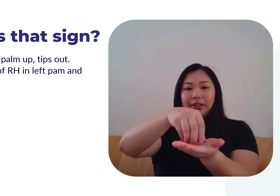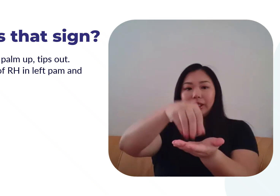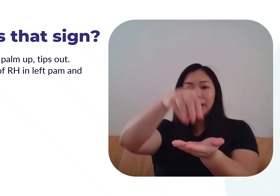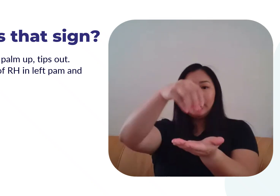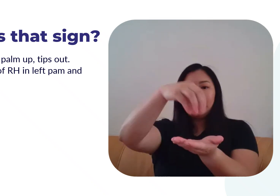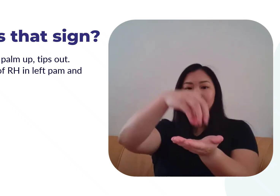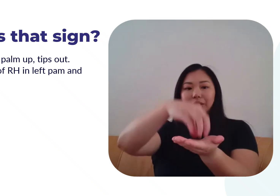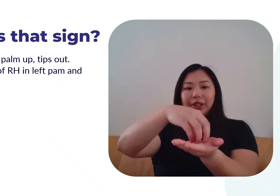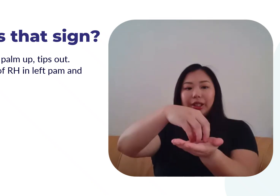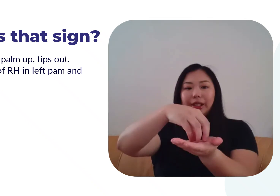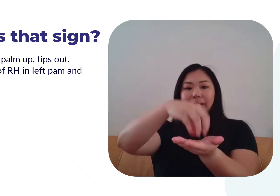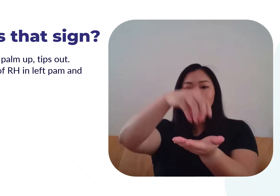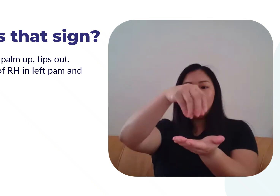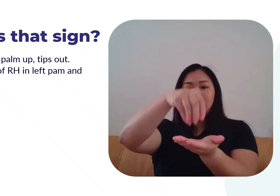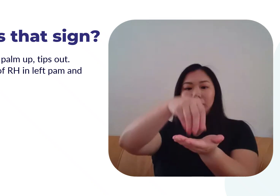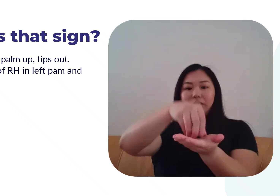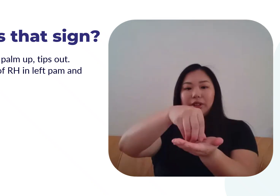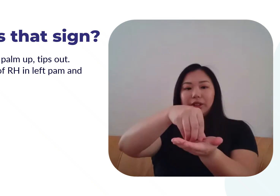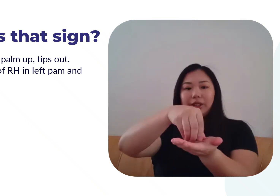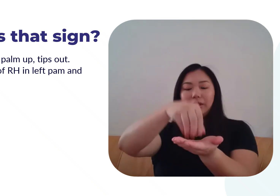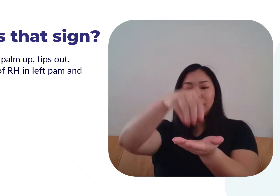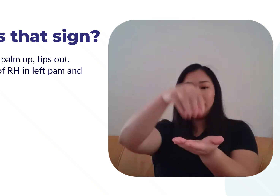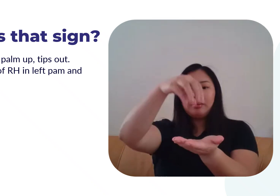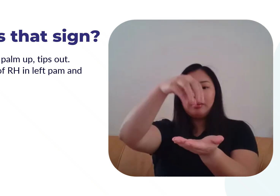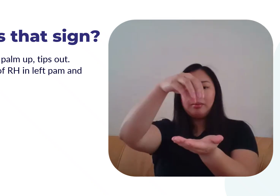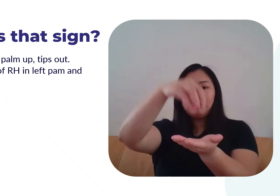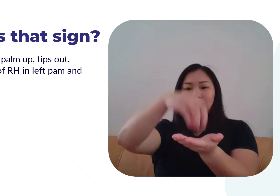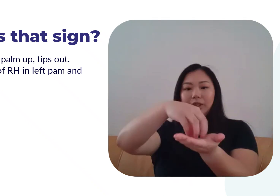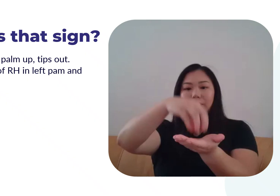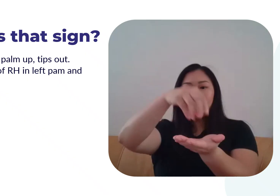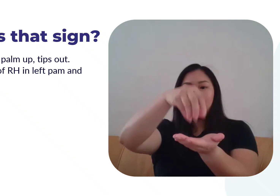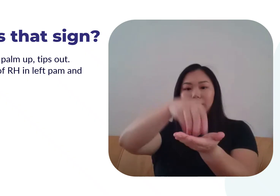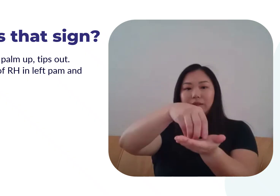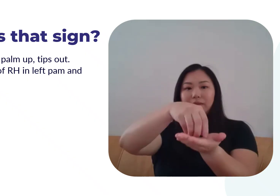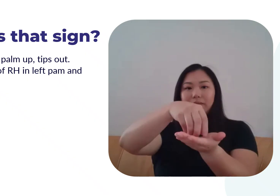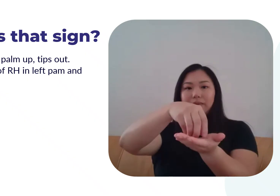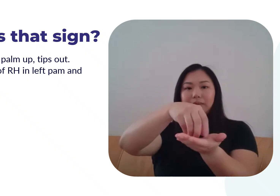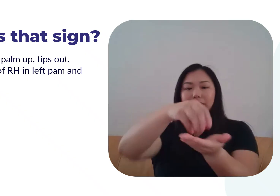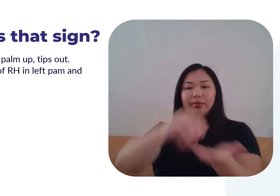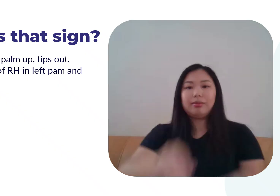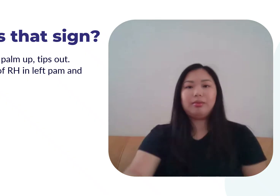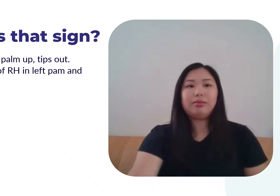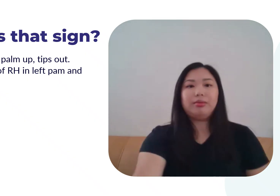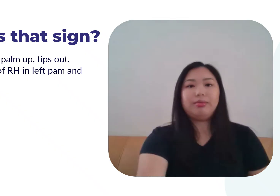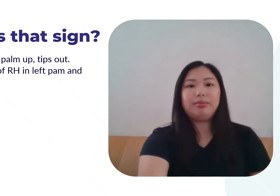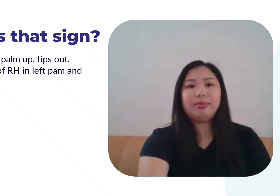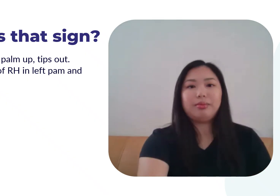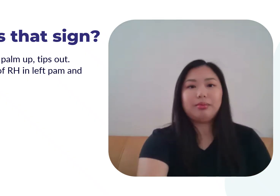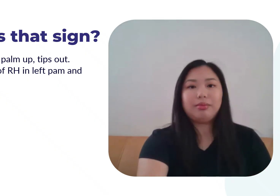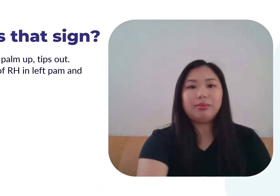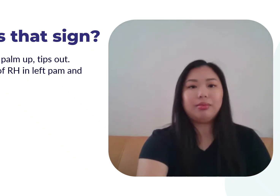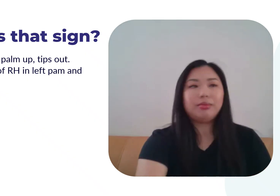down as if you're cutting out the shape of a cookie. Cookie.